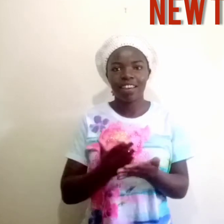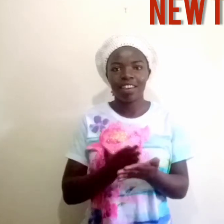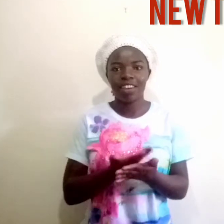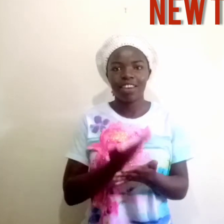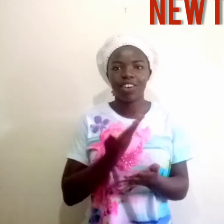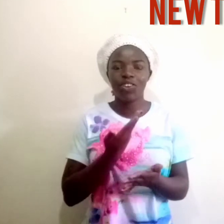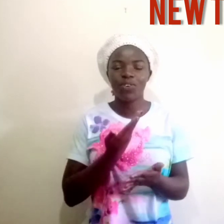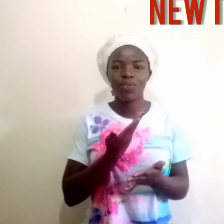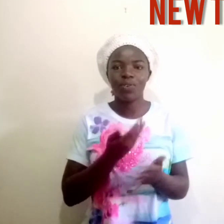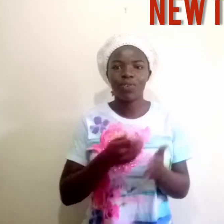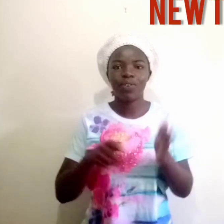New